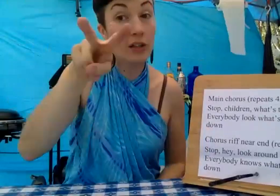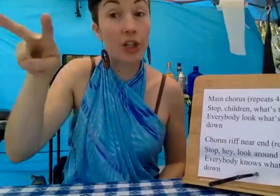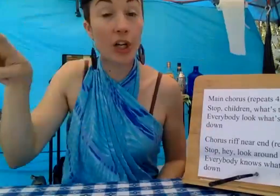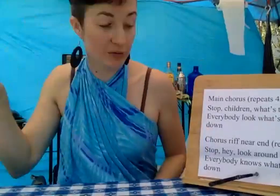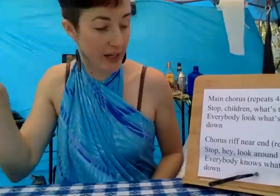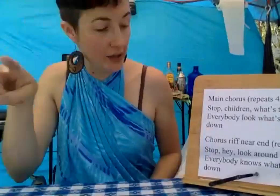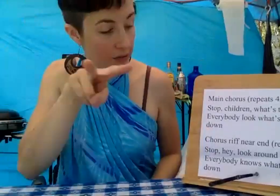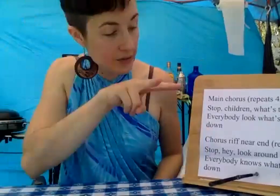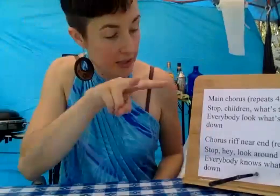look around.